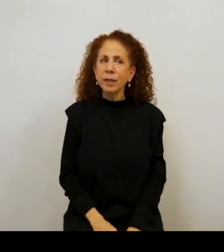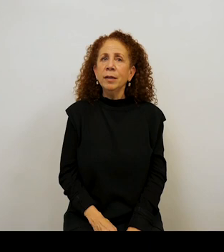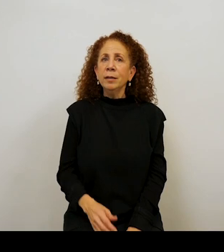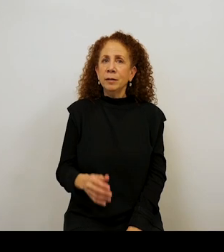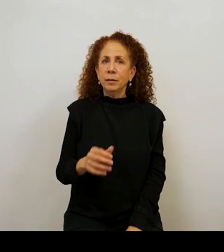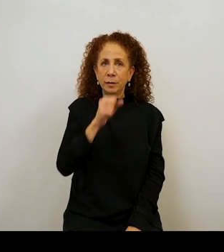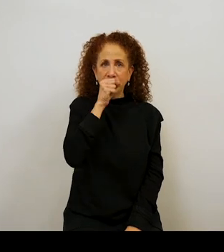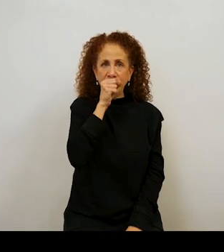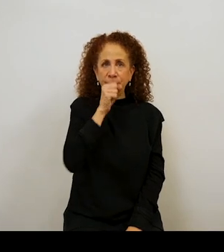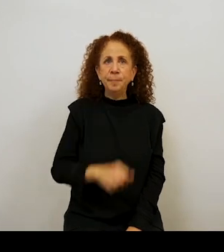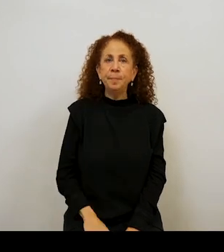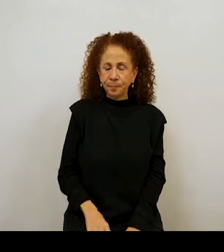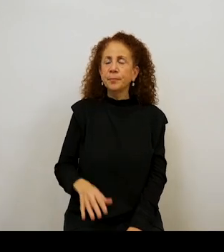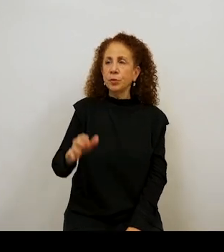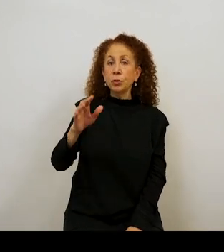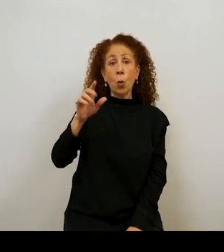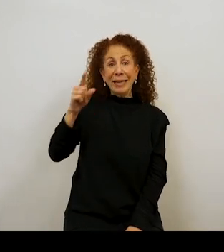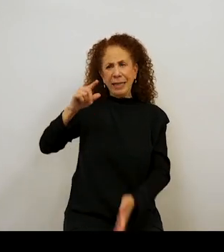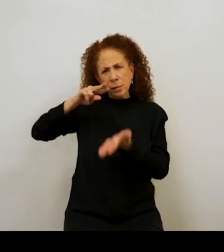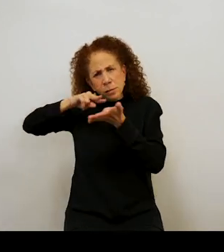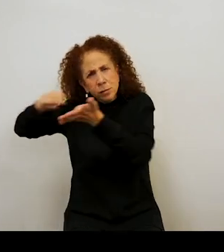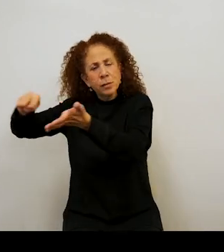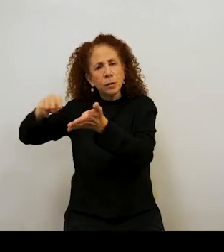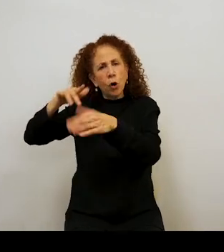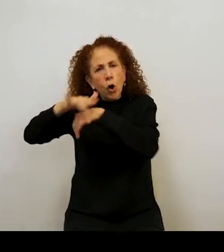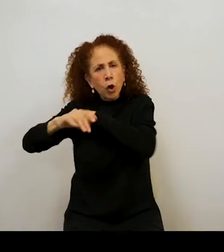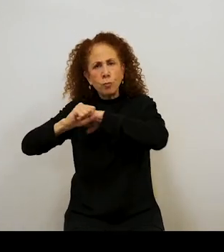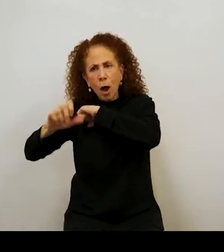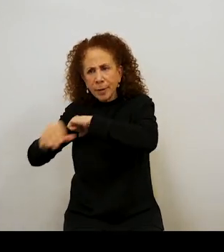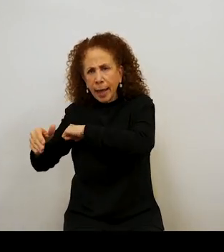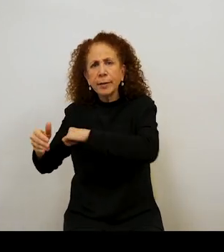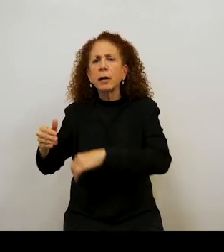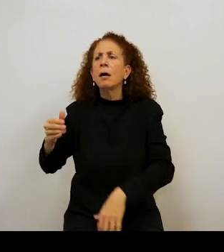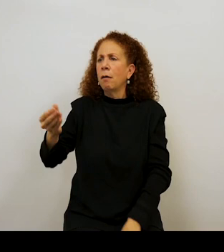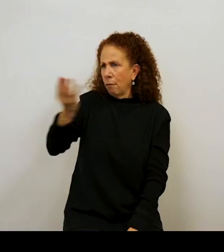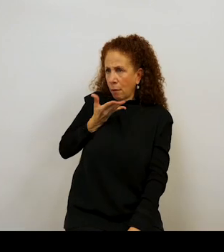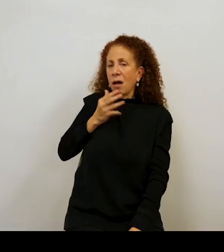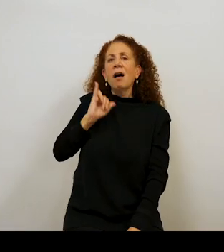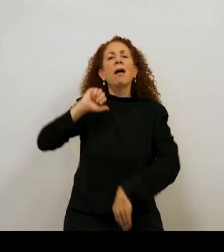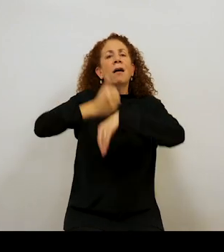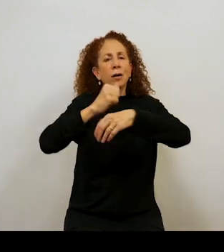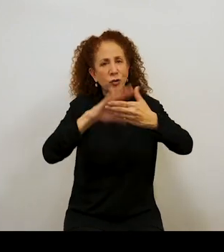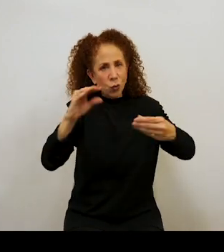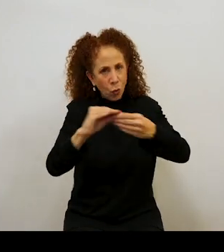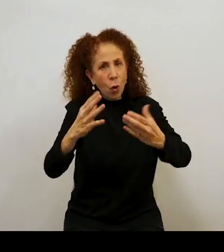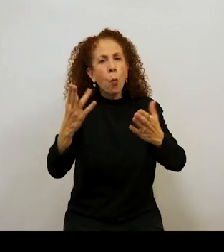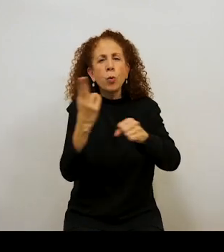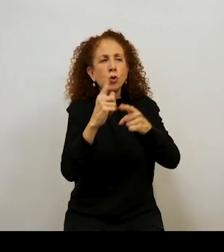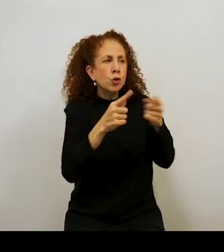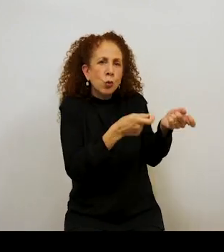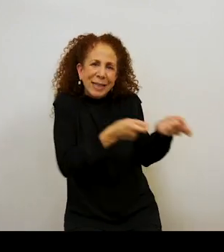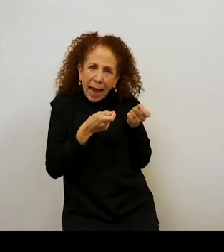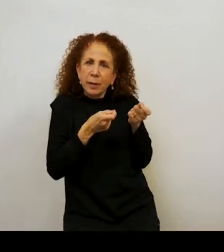looking at what ISIS was using as its propaganda that I was able to come up with a story of what was used to get